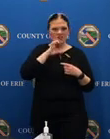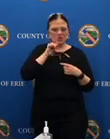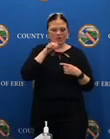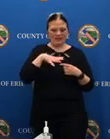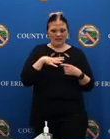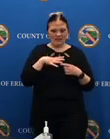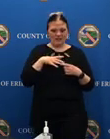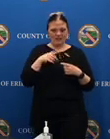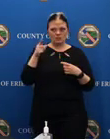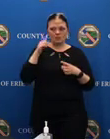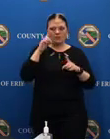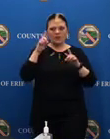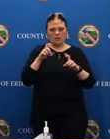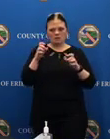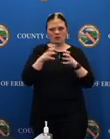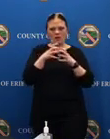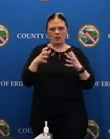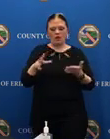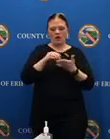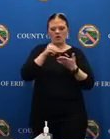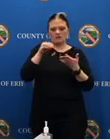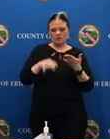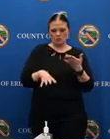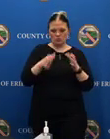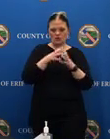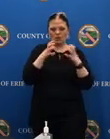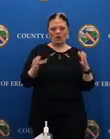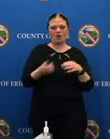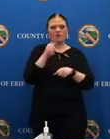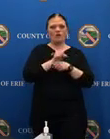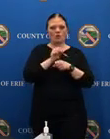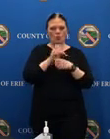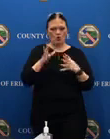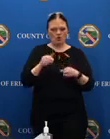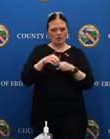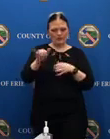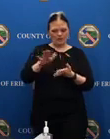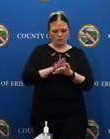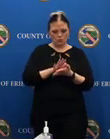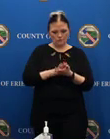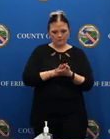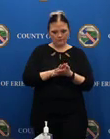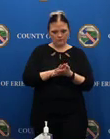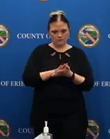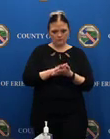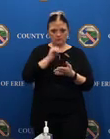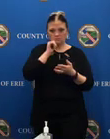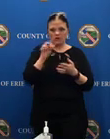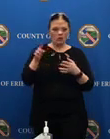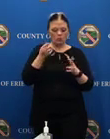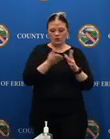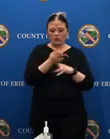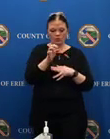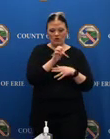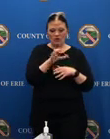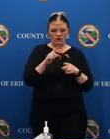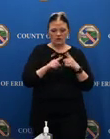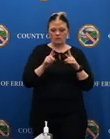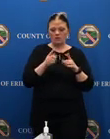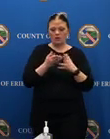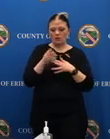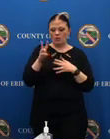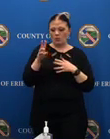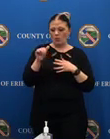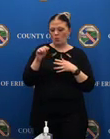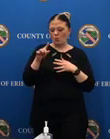they tested a lot of students and a lot of other workers in that school, not only through Erie County, but through the Wadsworth Public